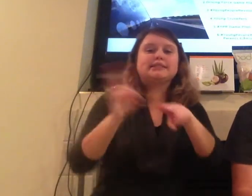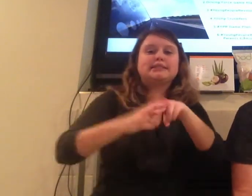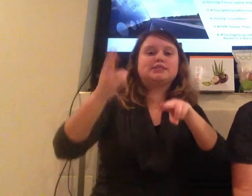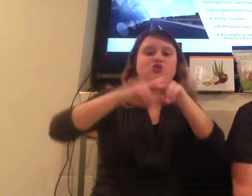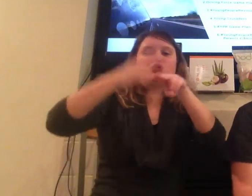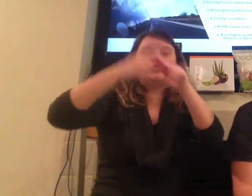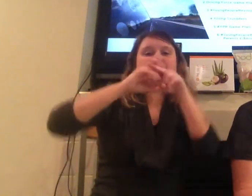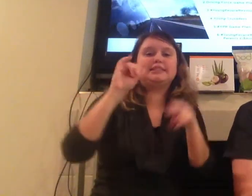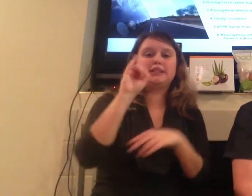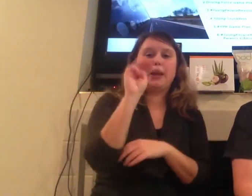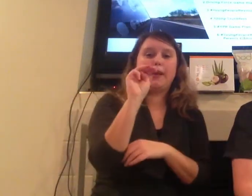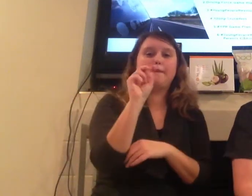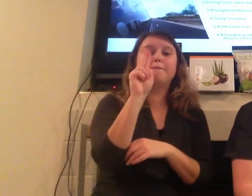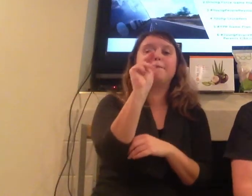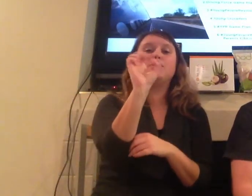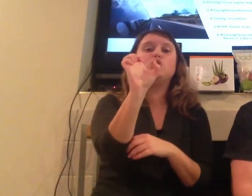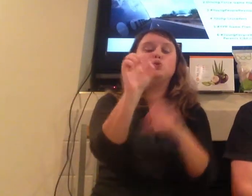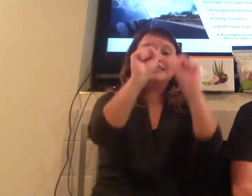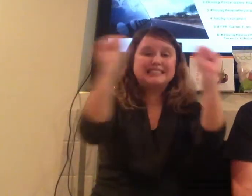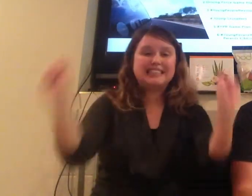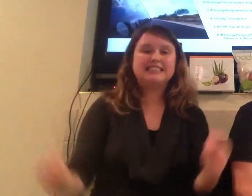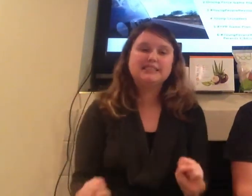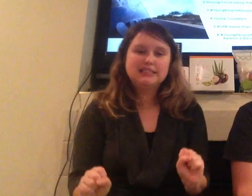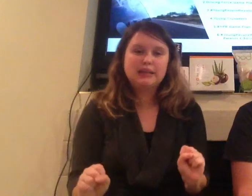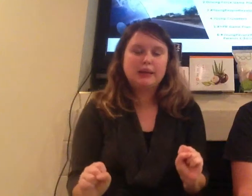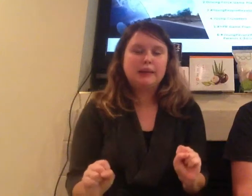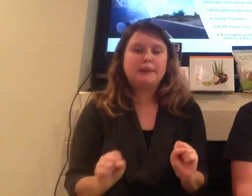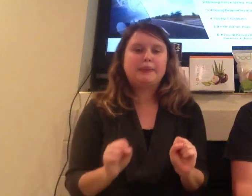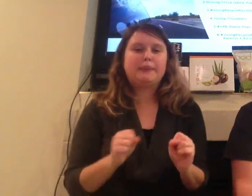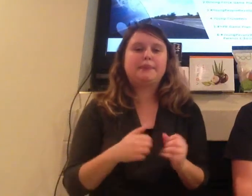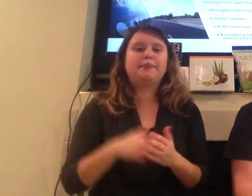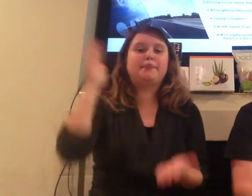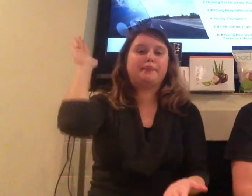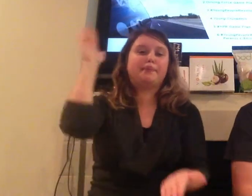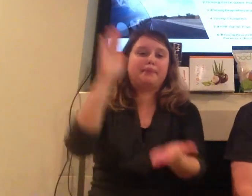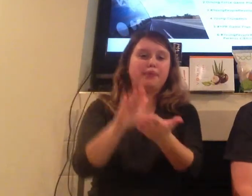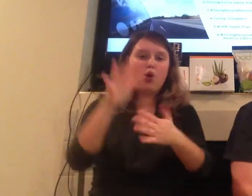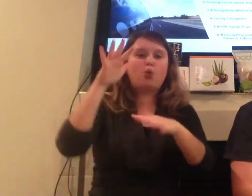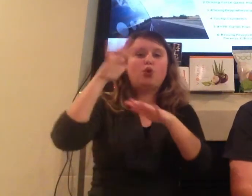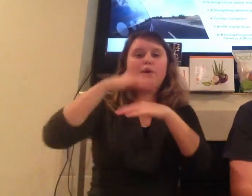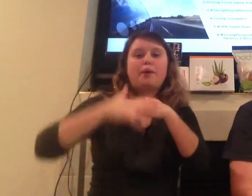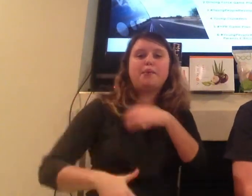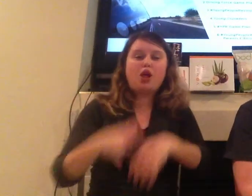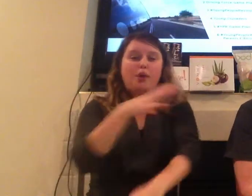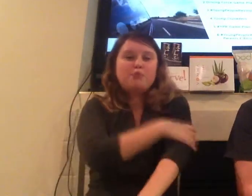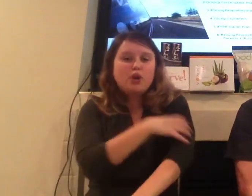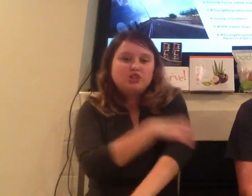immune system, lowered their blood pressure and cholesterol,